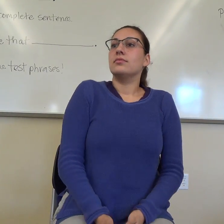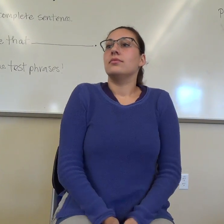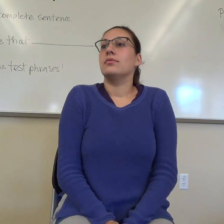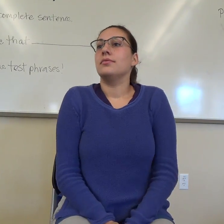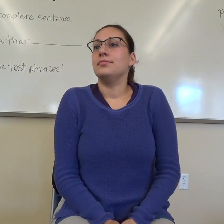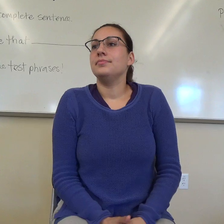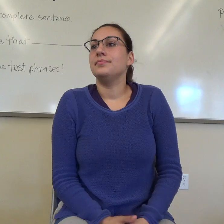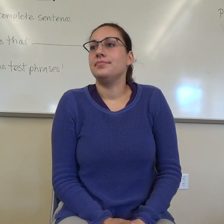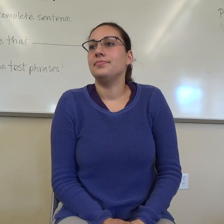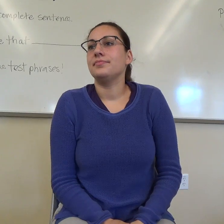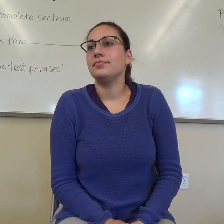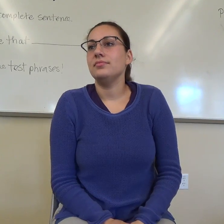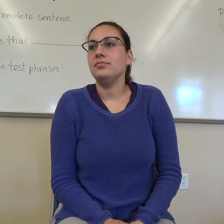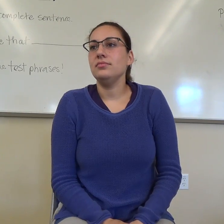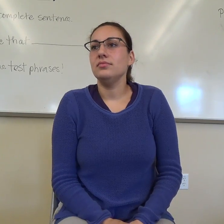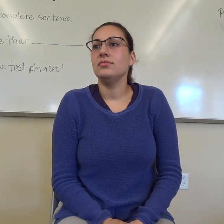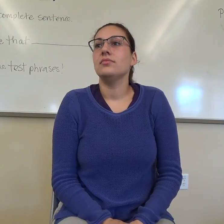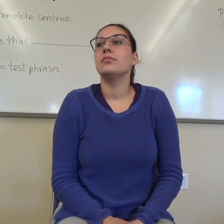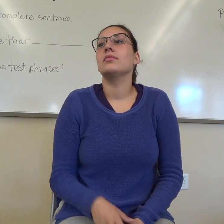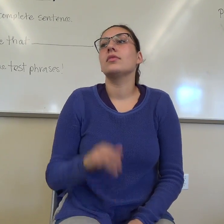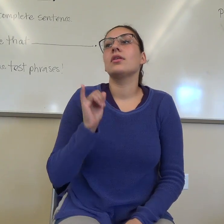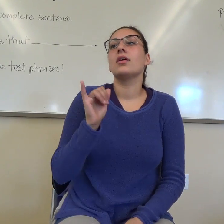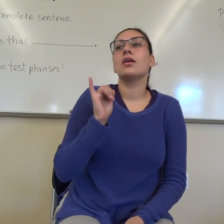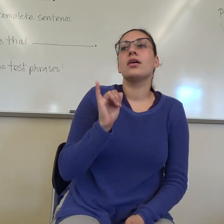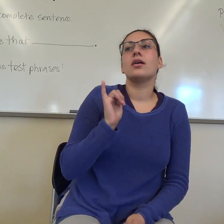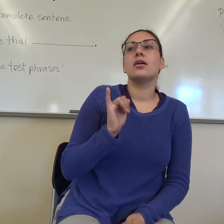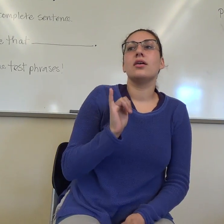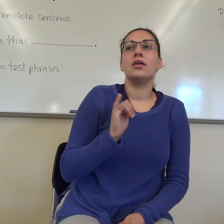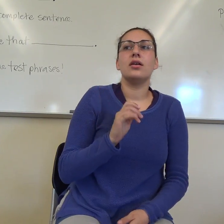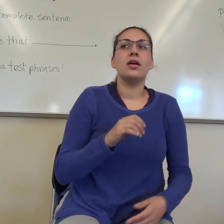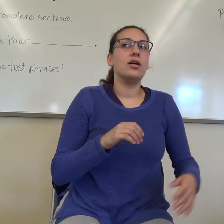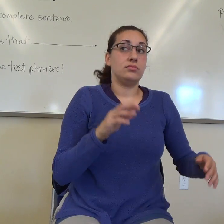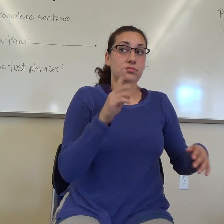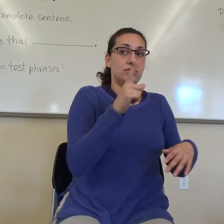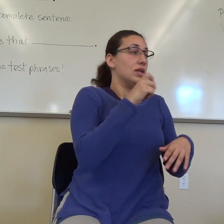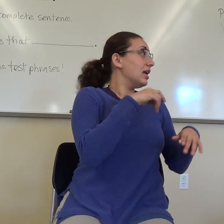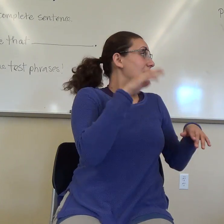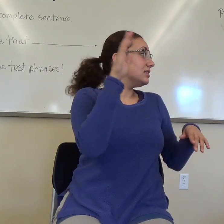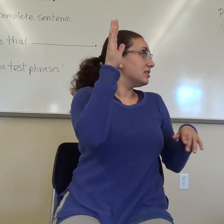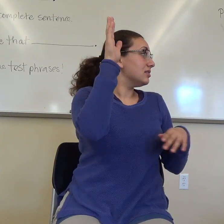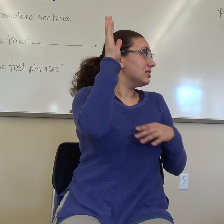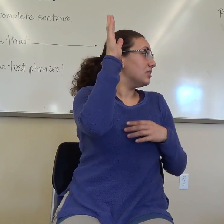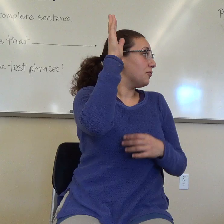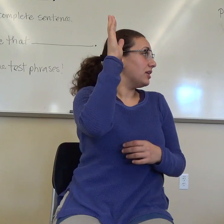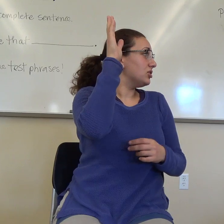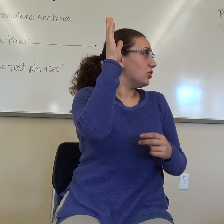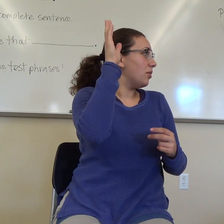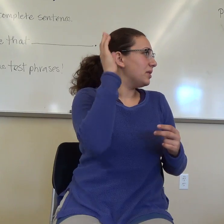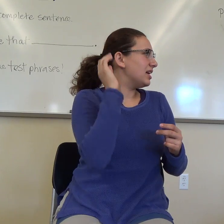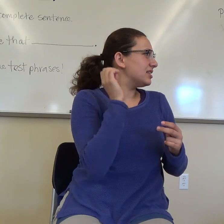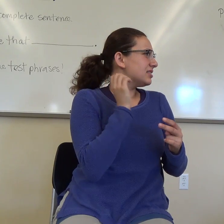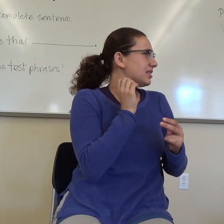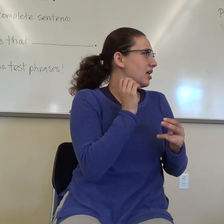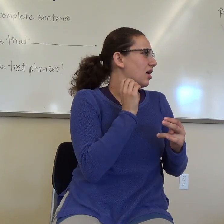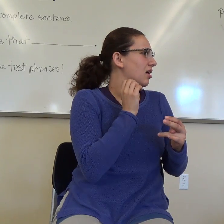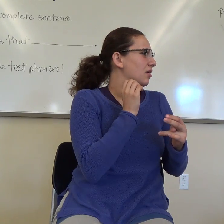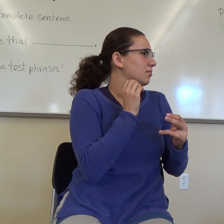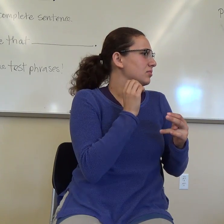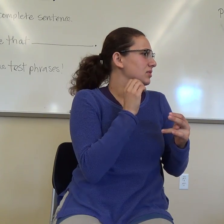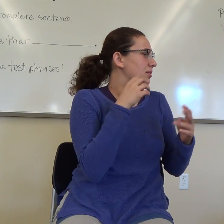that's a pretty serious issue for them to do that, okay? Did the French show up because the